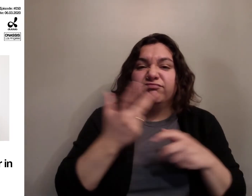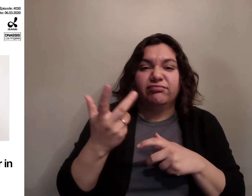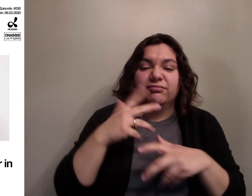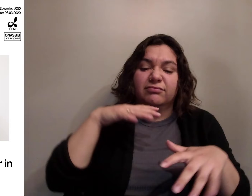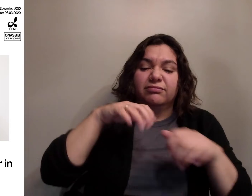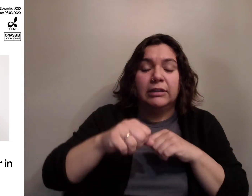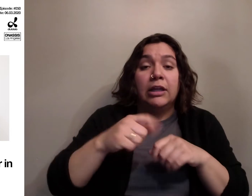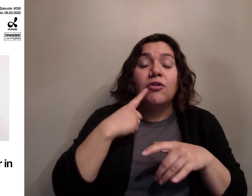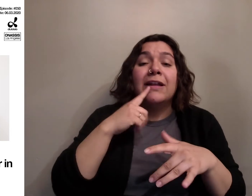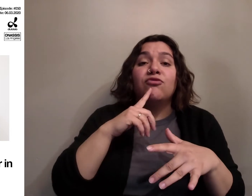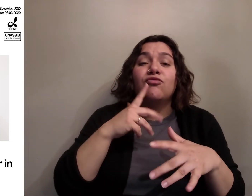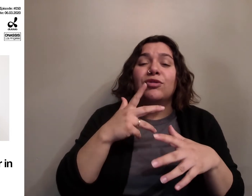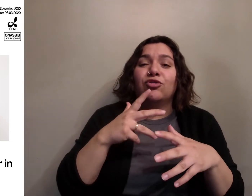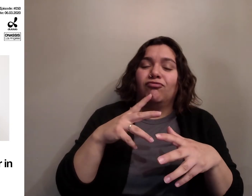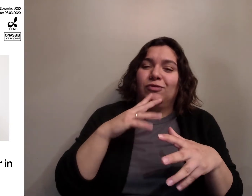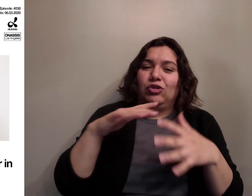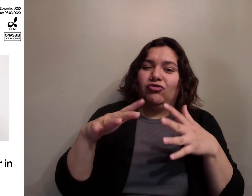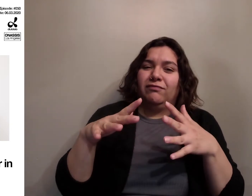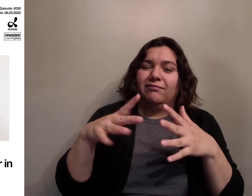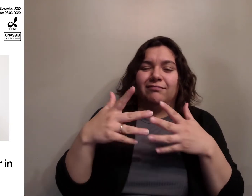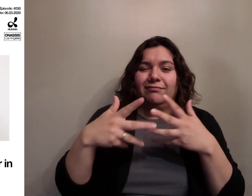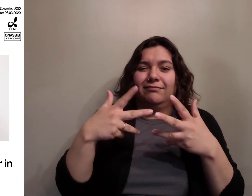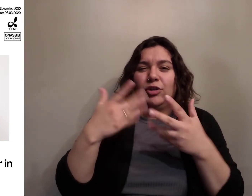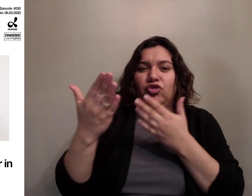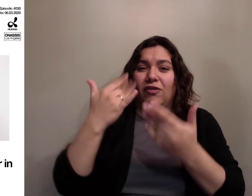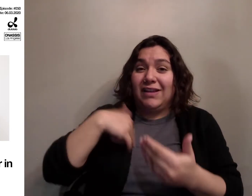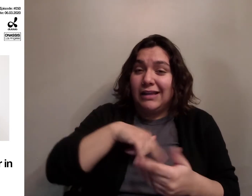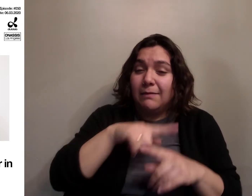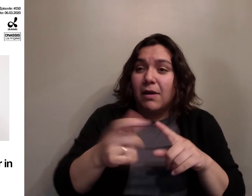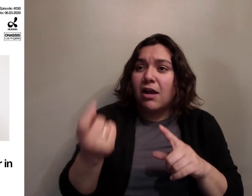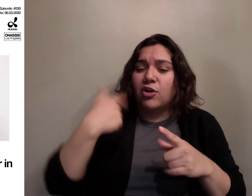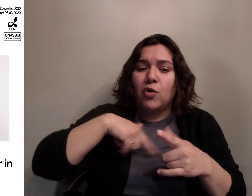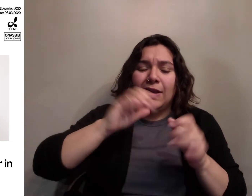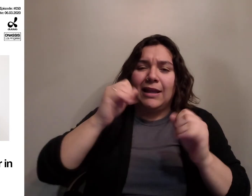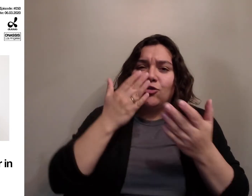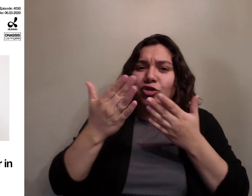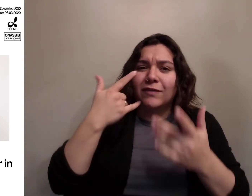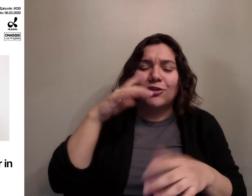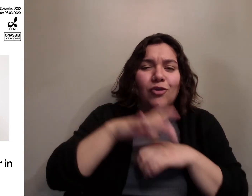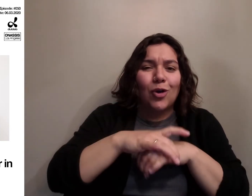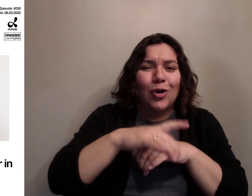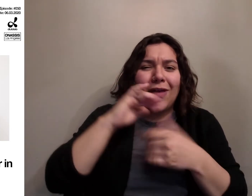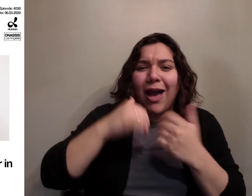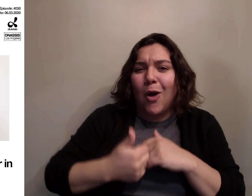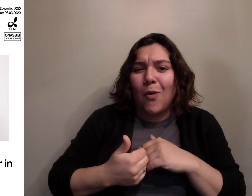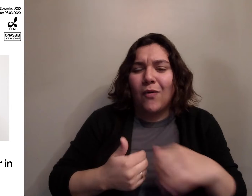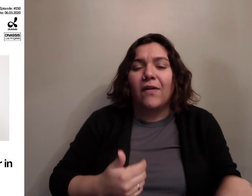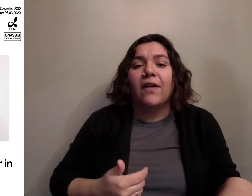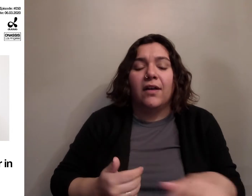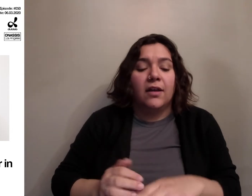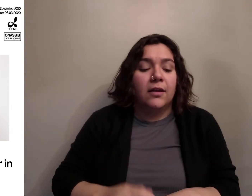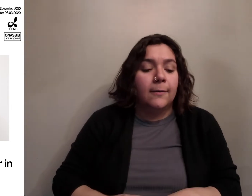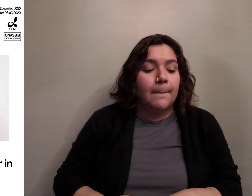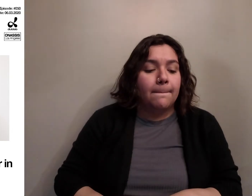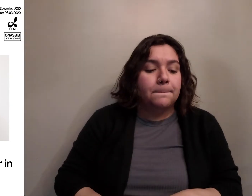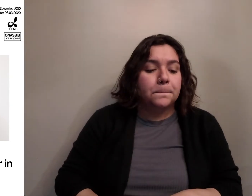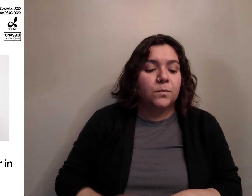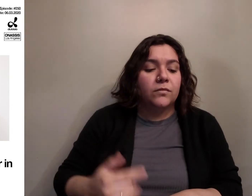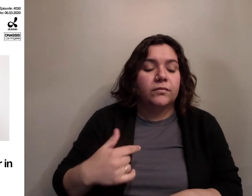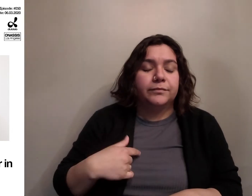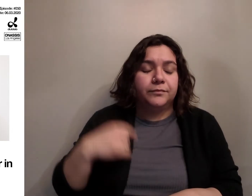earth is here to be stomped on and just service us. But how do we be of service? And so I think in that